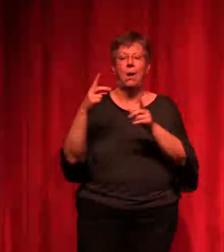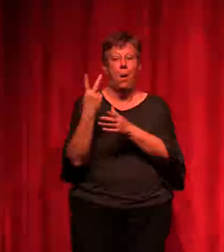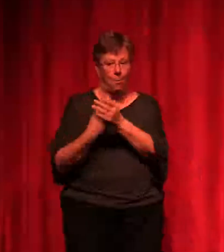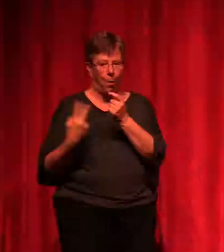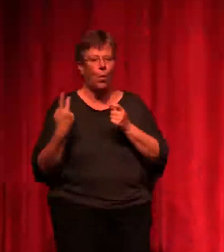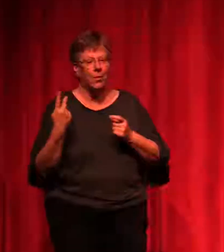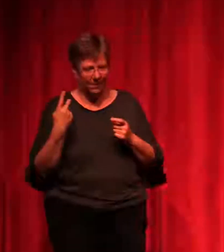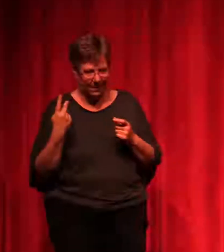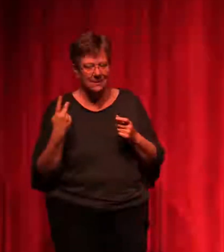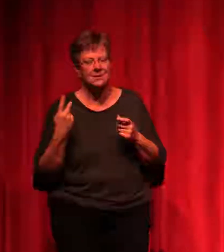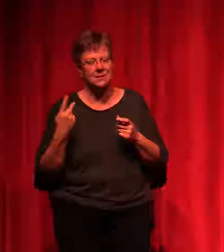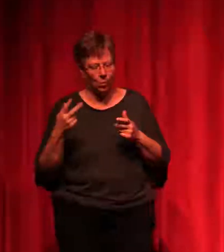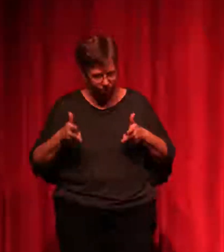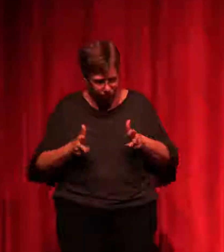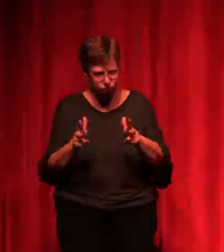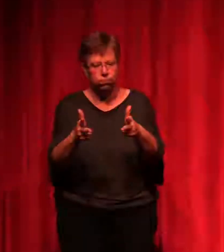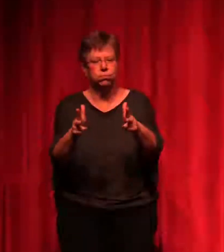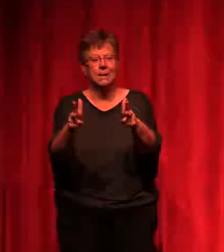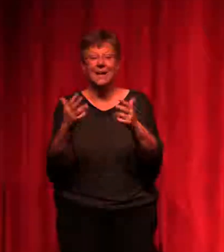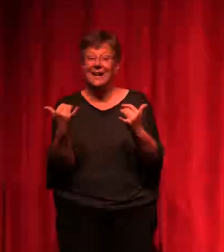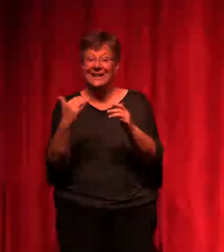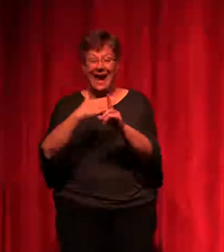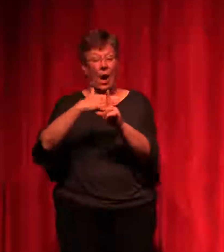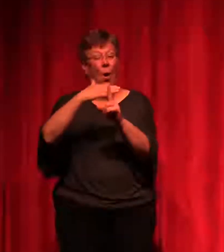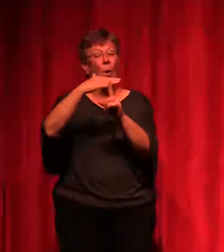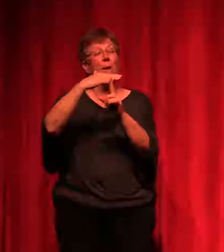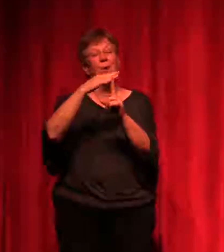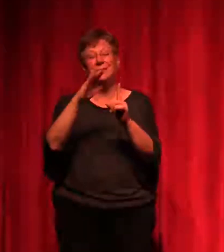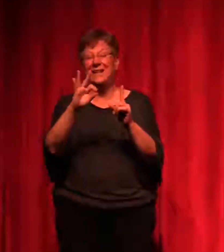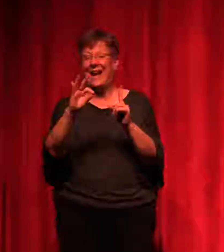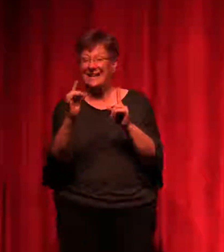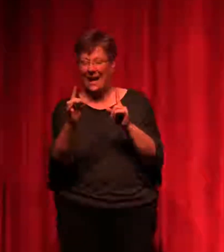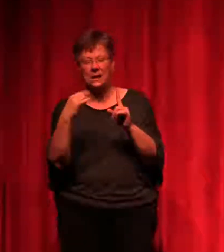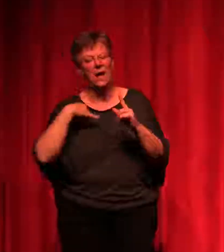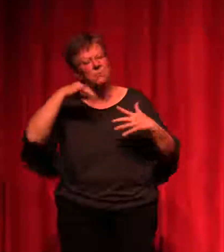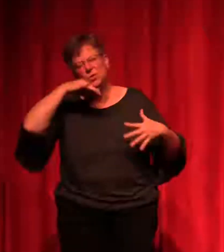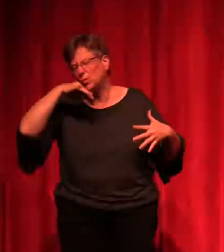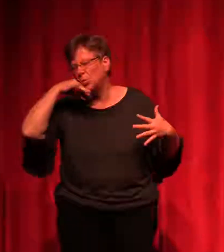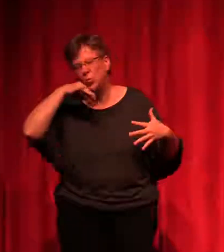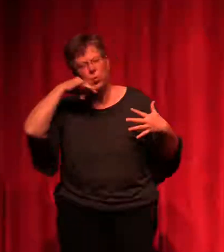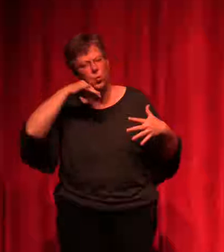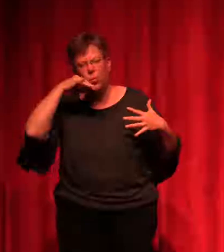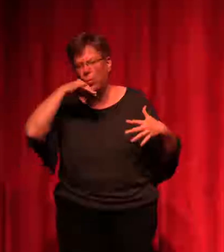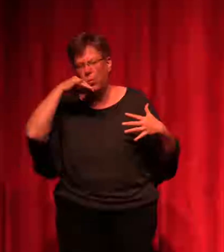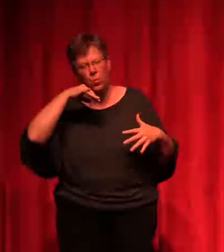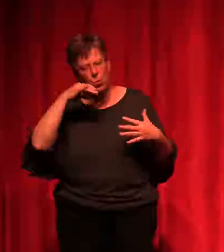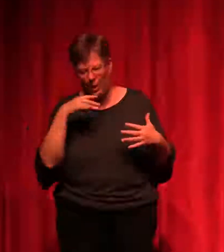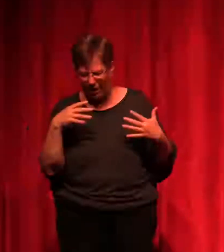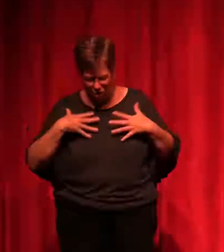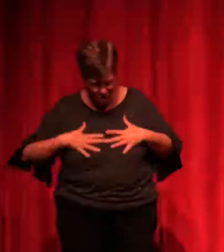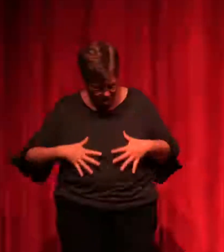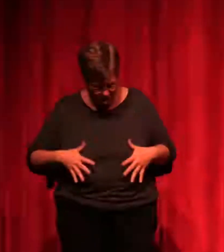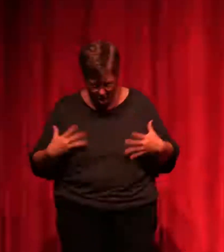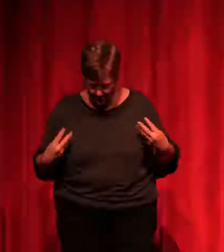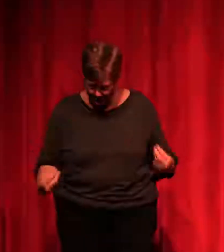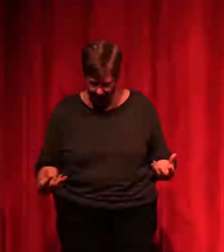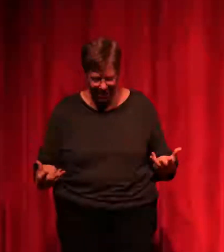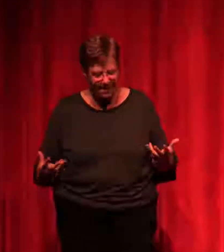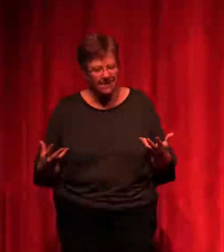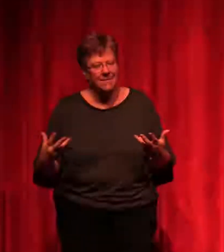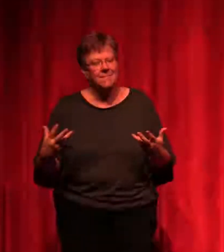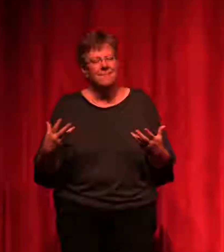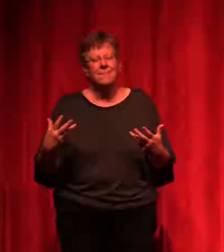now about 4:30. It's probably 95, 98 degrees. I'm sweating like a pig. I've been packing all these bags up and down through the sand.